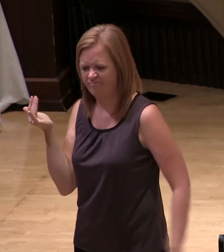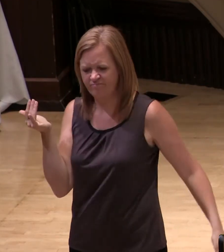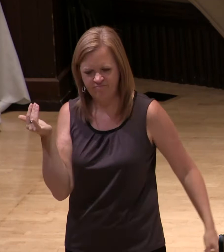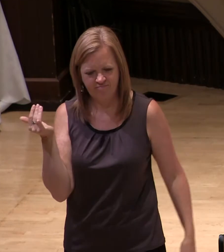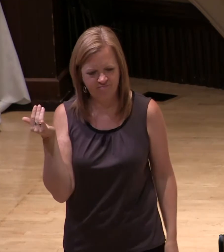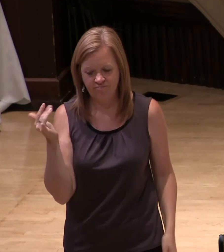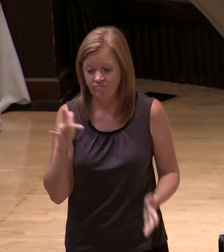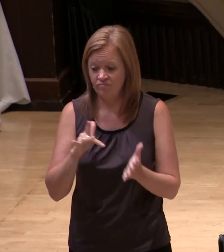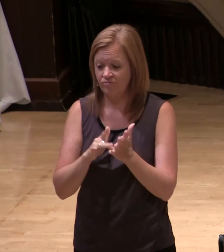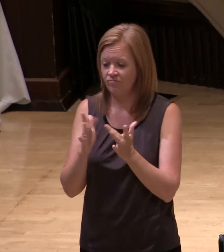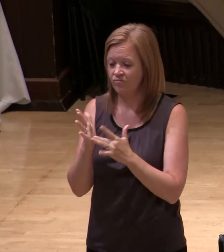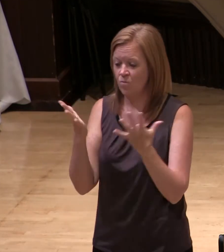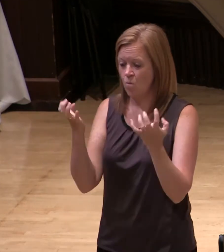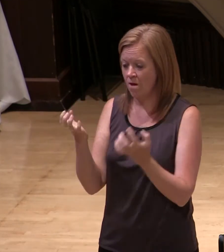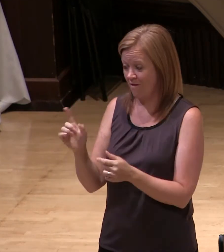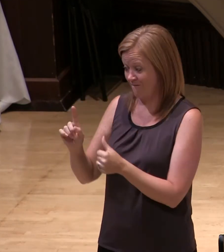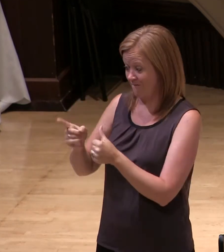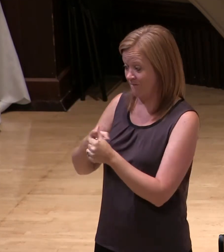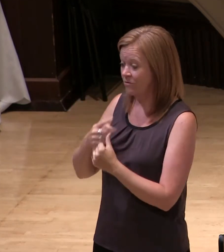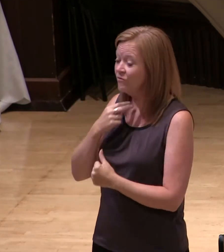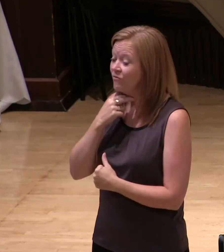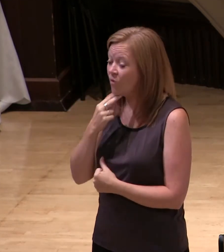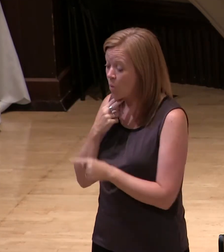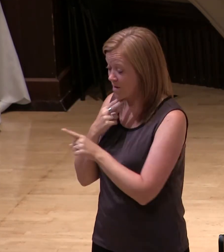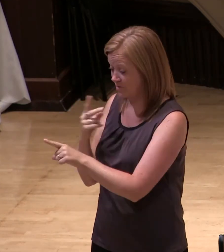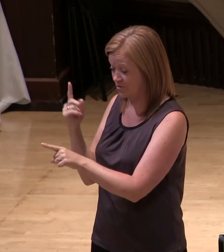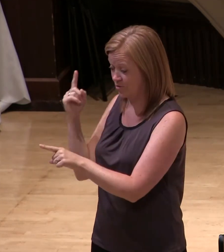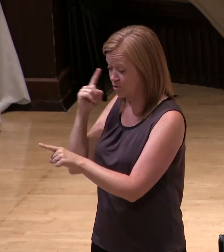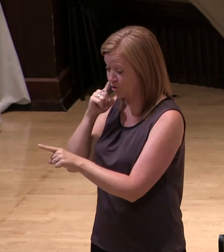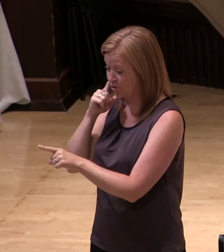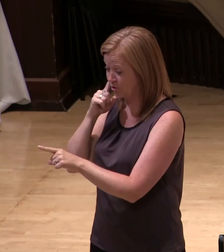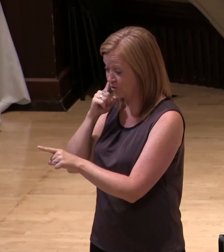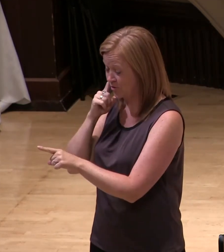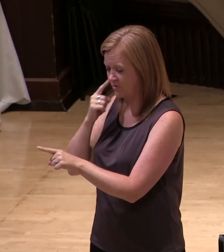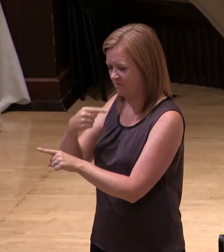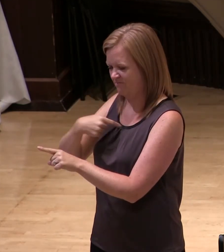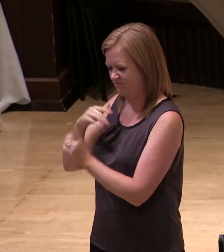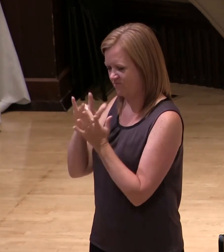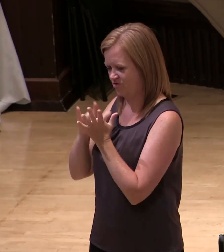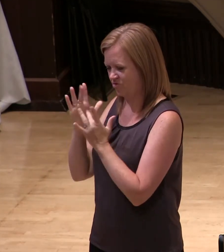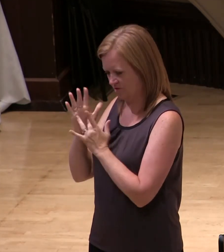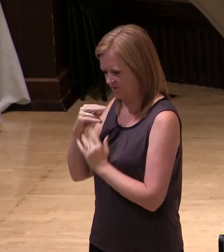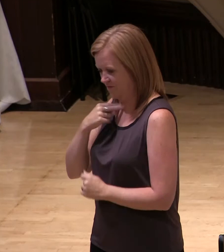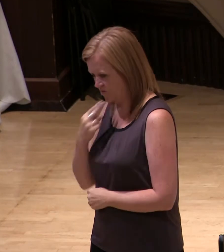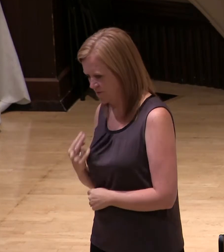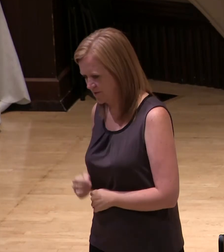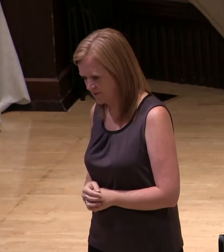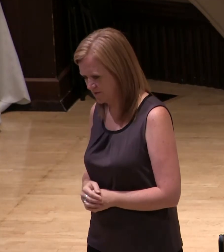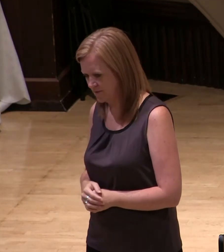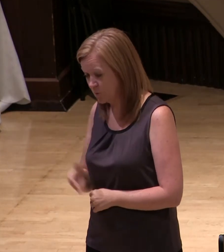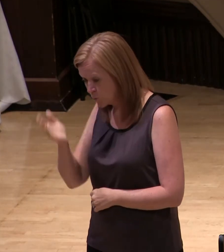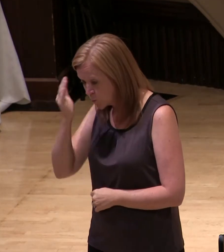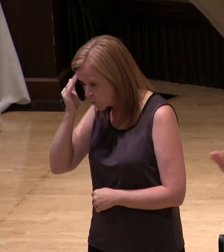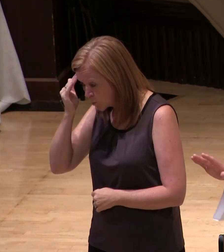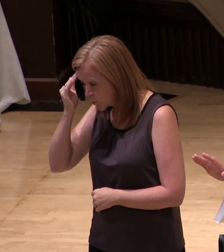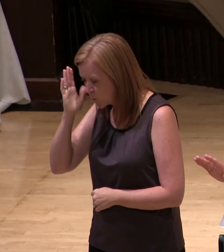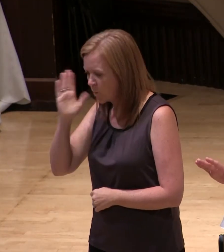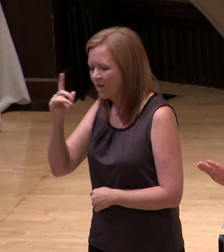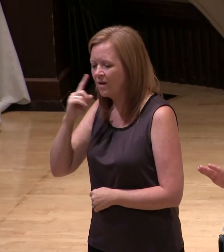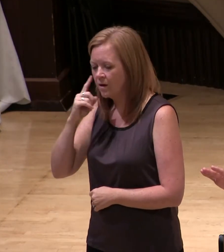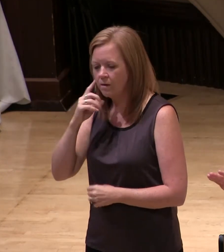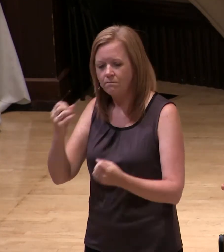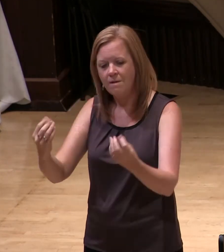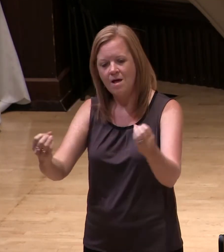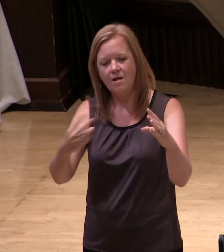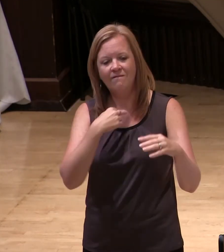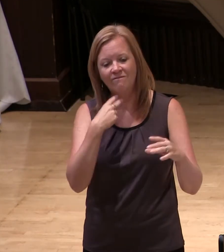Jesus wanted the first voice the man heard to be the voice of Jesus. He knew he would hear many voices from